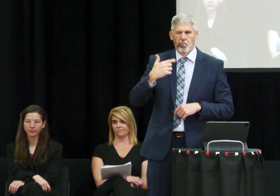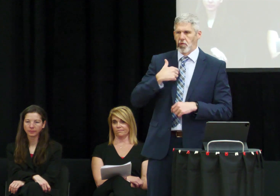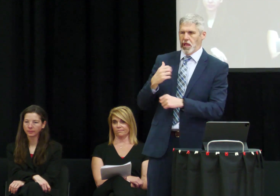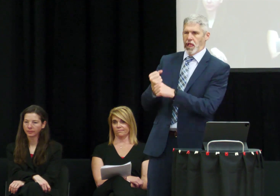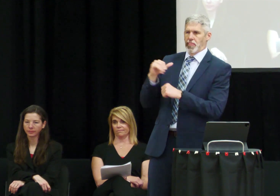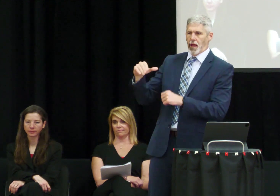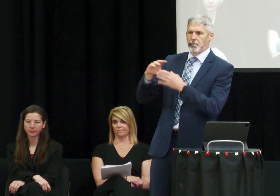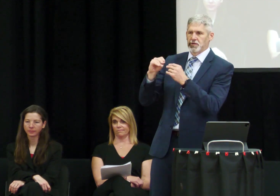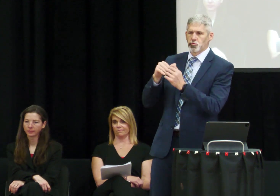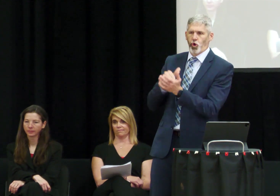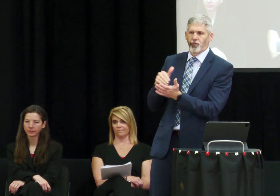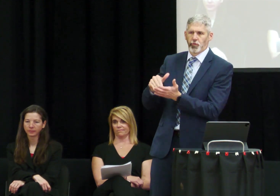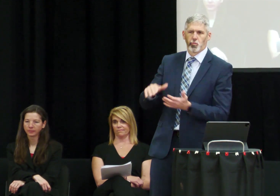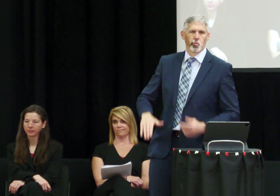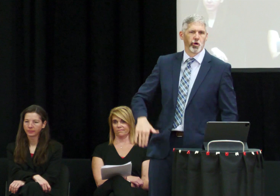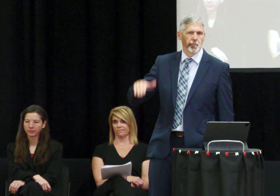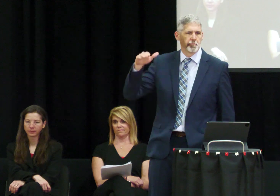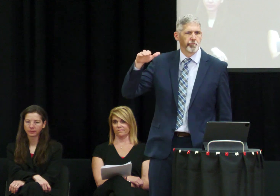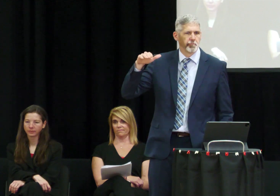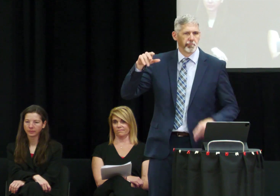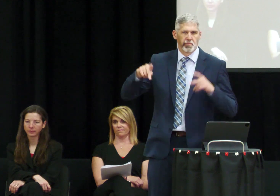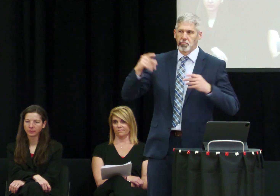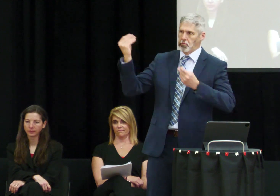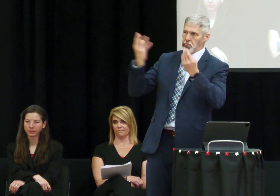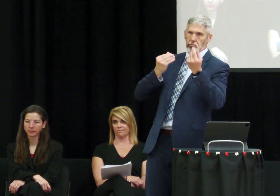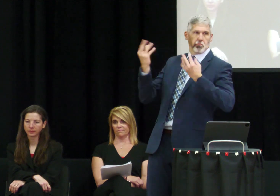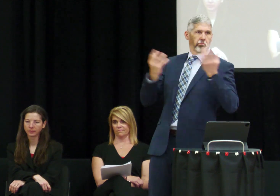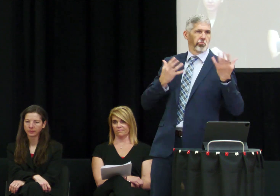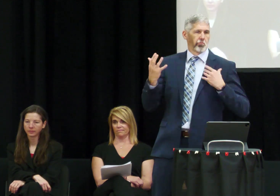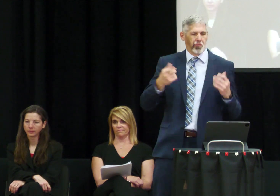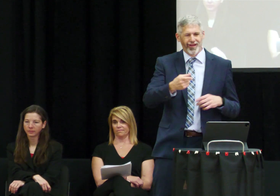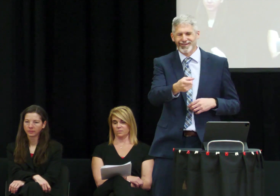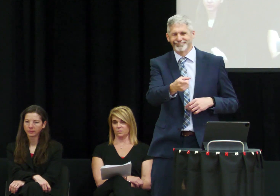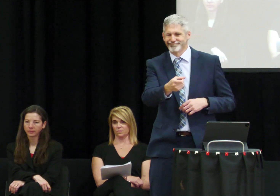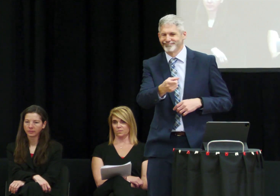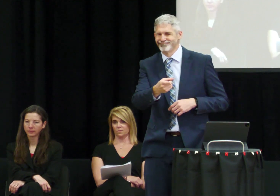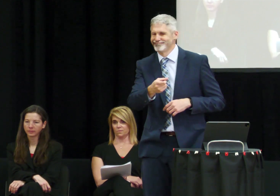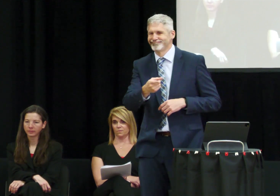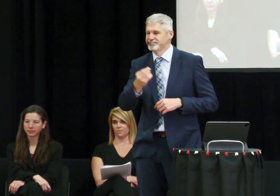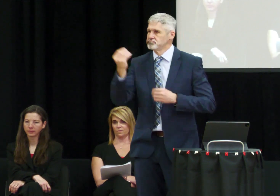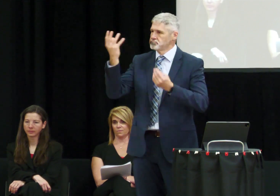dumb. I got that message frequently growing up. I got it everywhere.